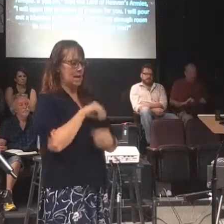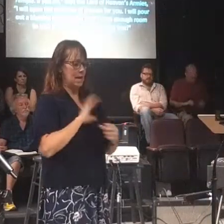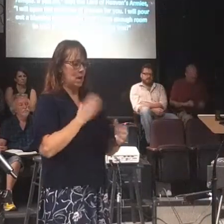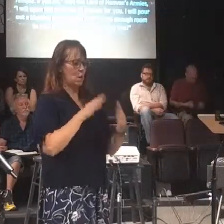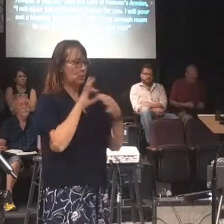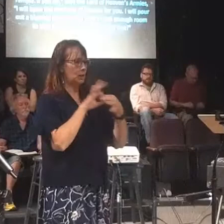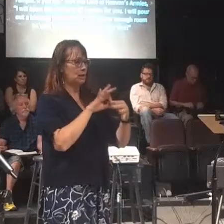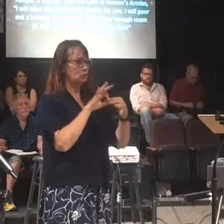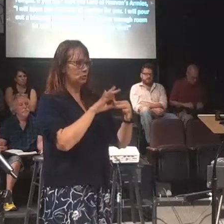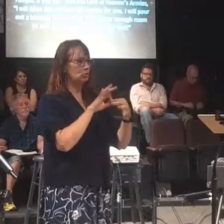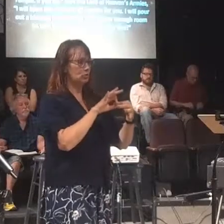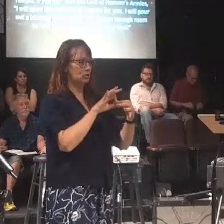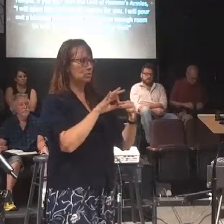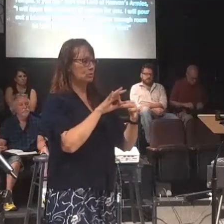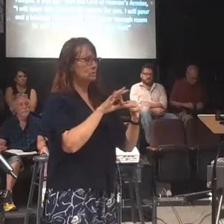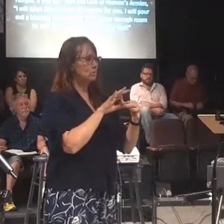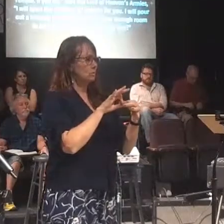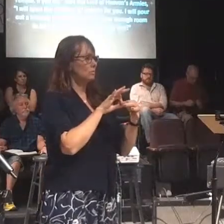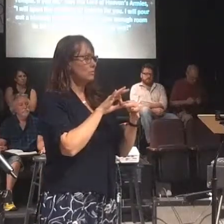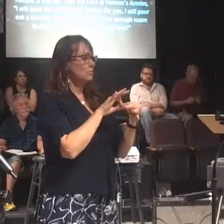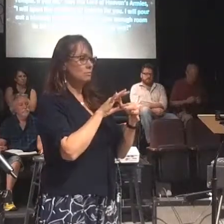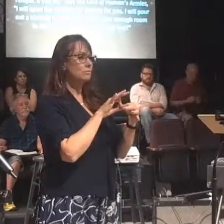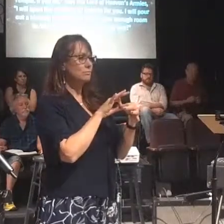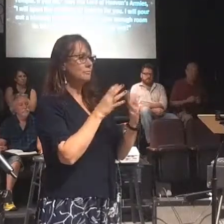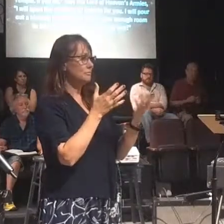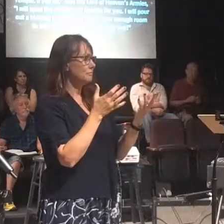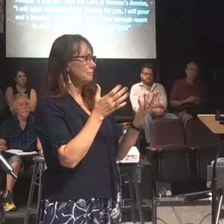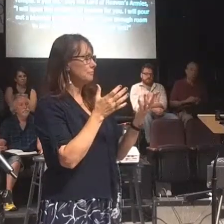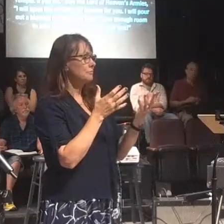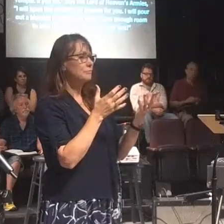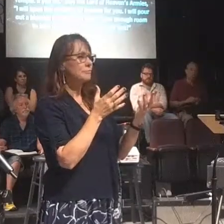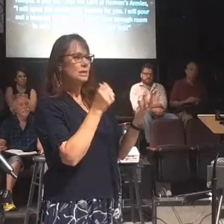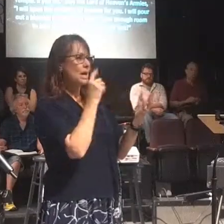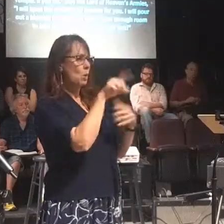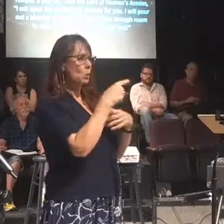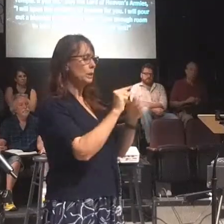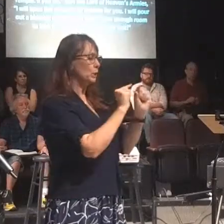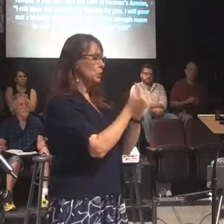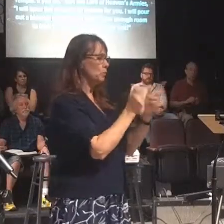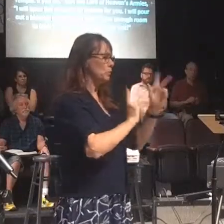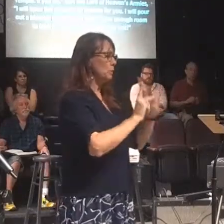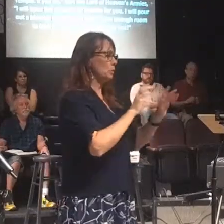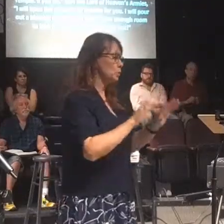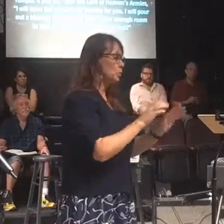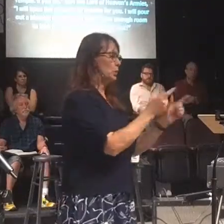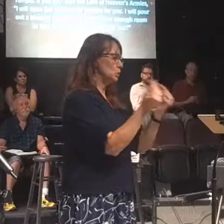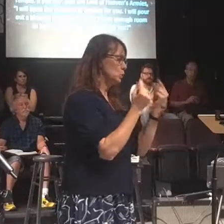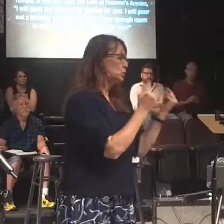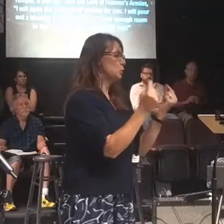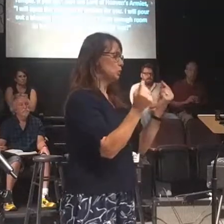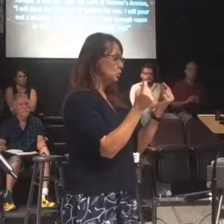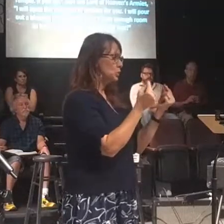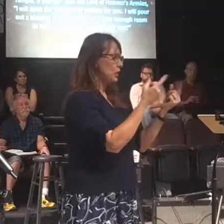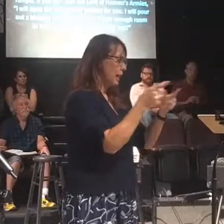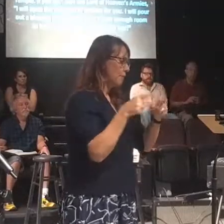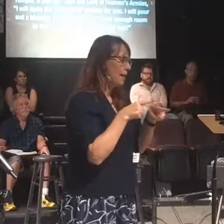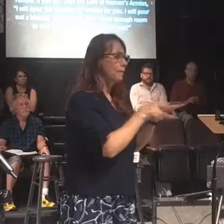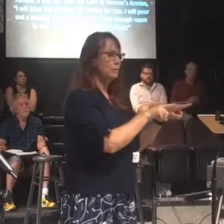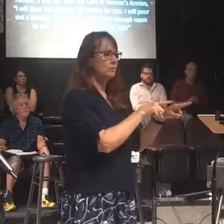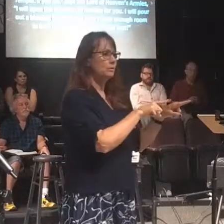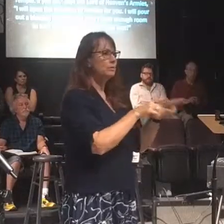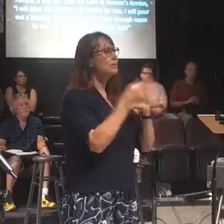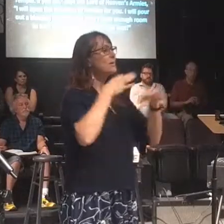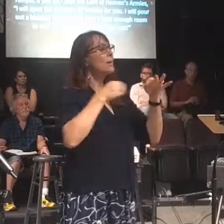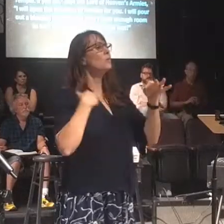there's not community, but there's just a group of people doing stuff together. It could be a religious group, a church where people don't know each other's